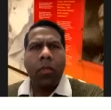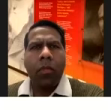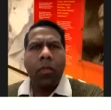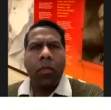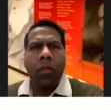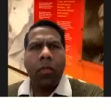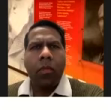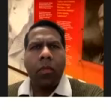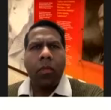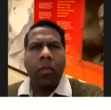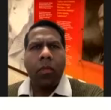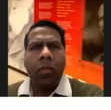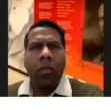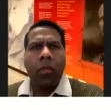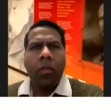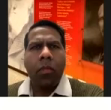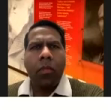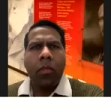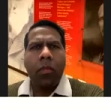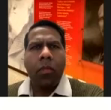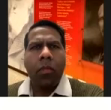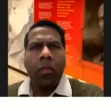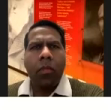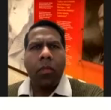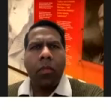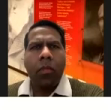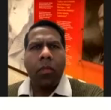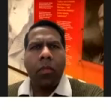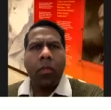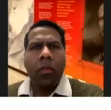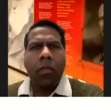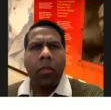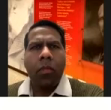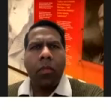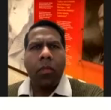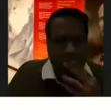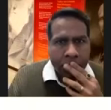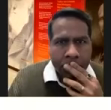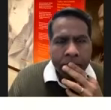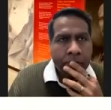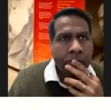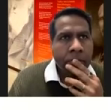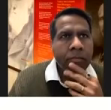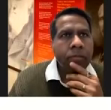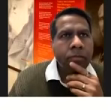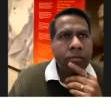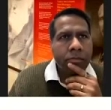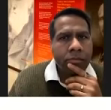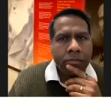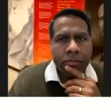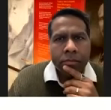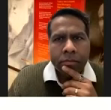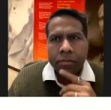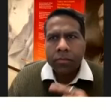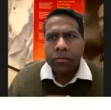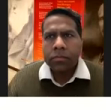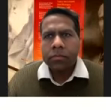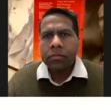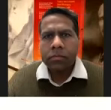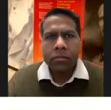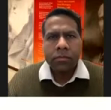stand by me. Oh, stand by me.